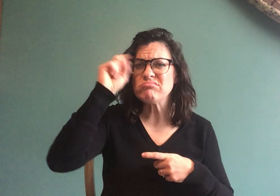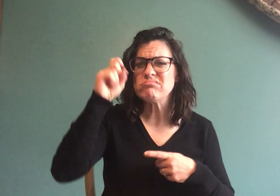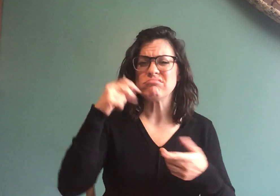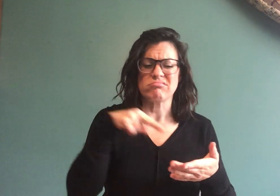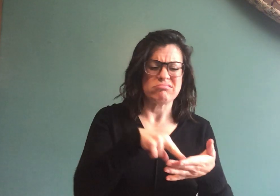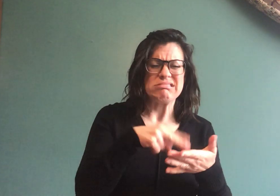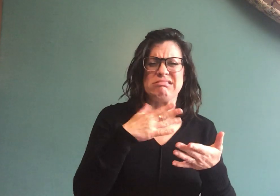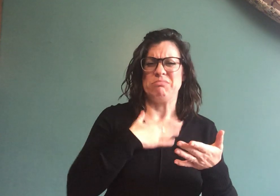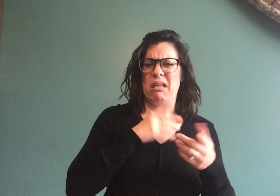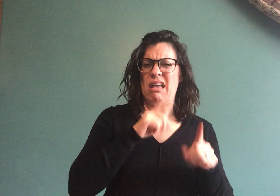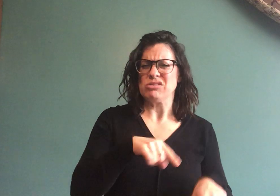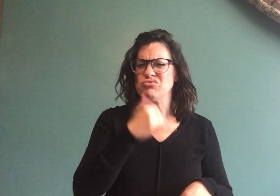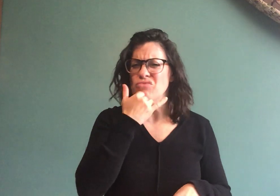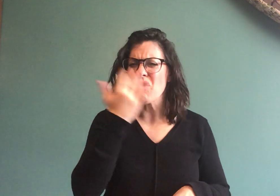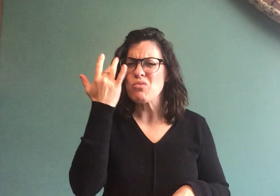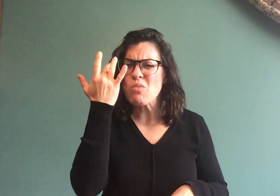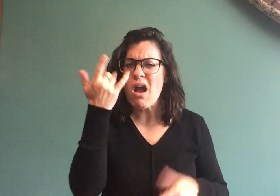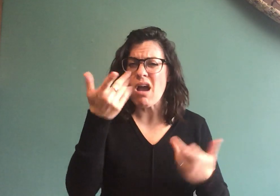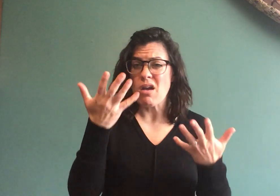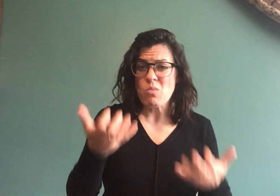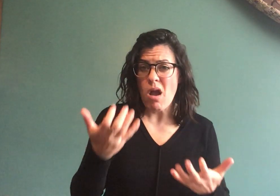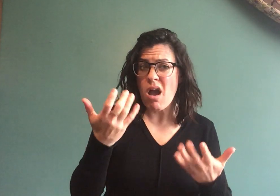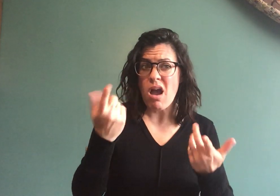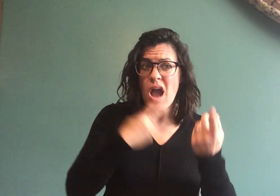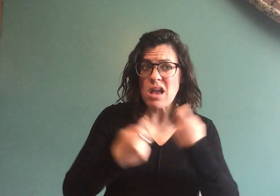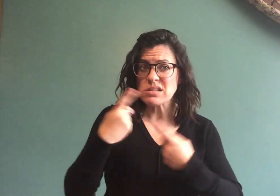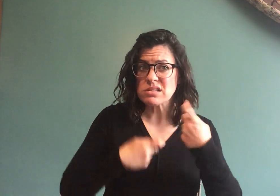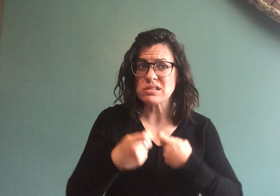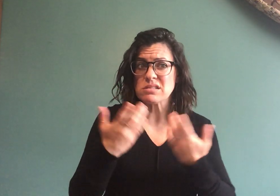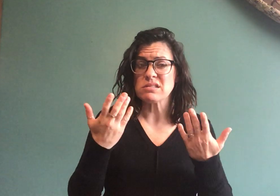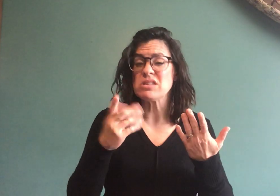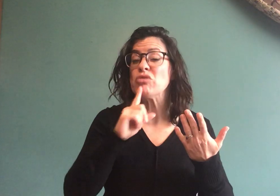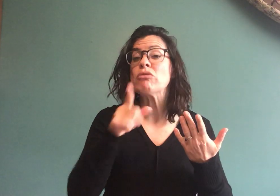it's what's going to be on the test. All right, anybody want to go over anything?